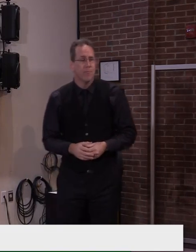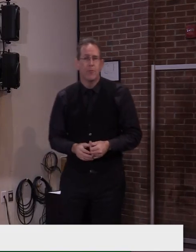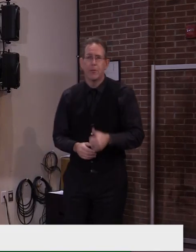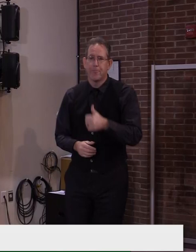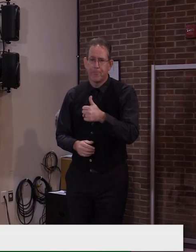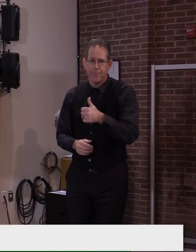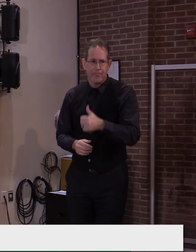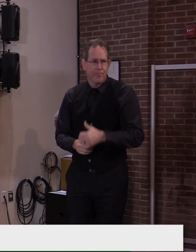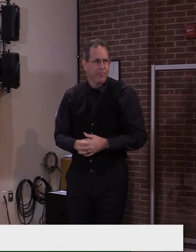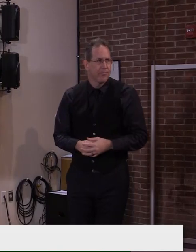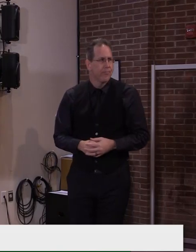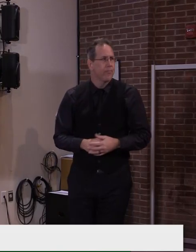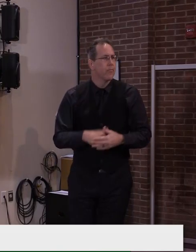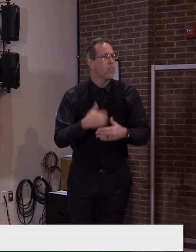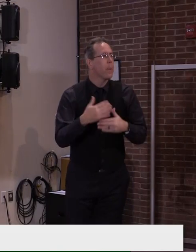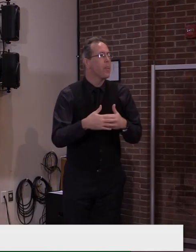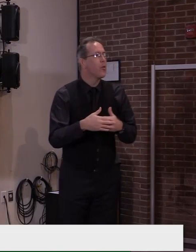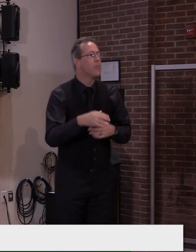Howard, VPR.